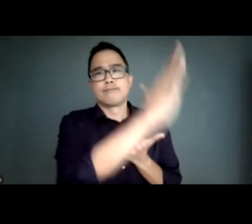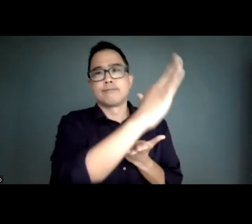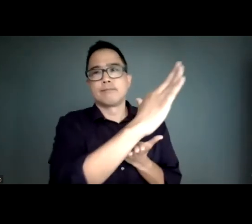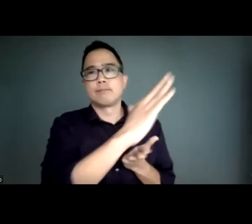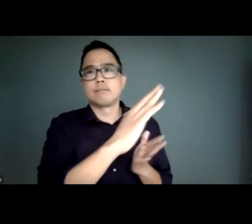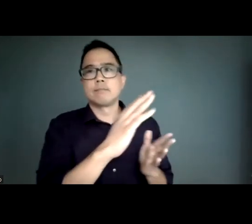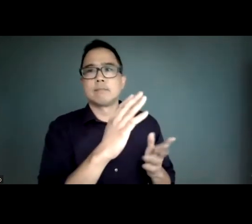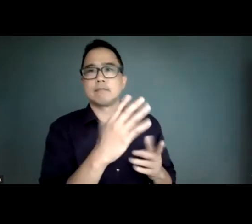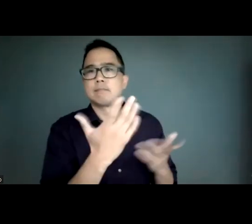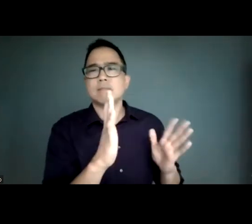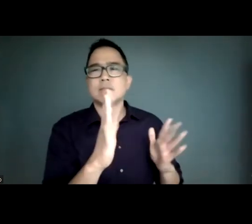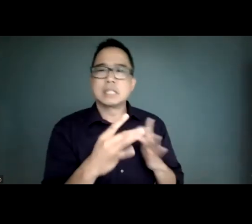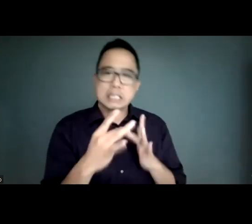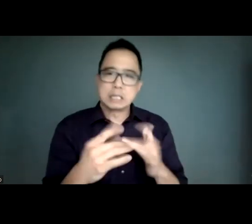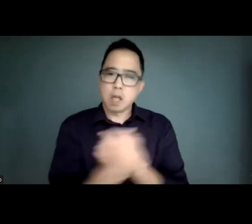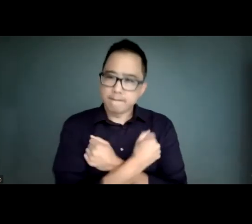about it.